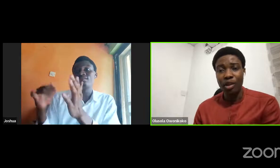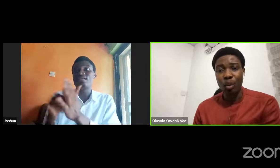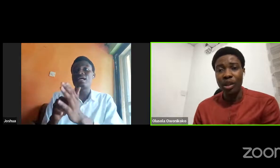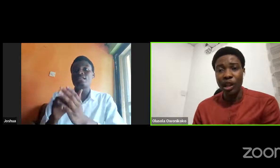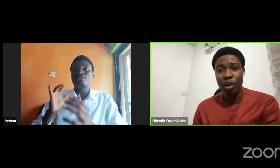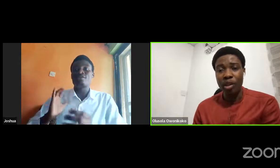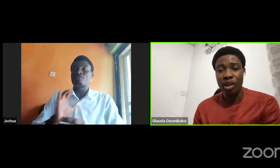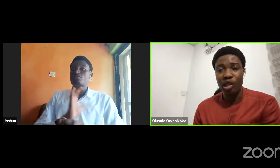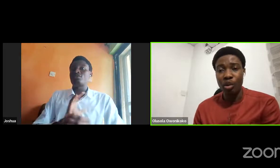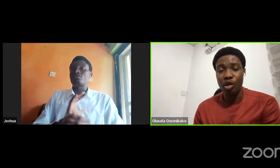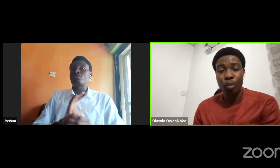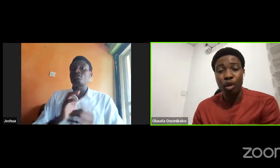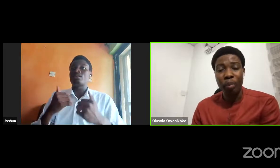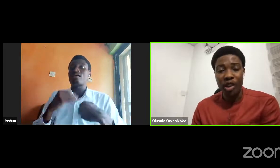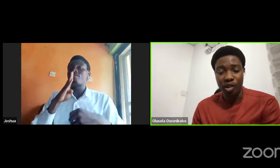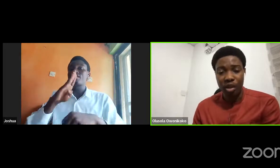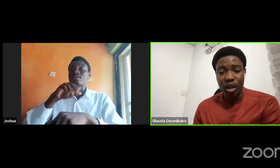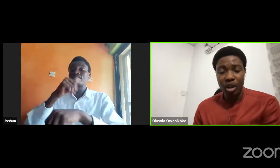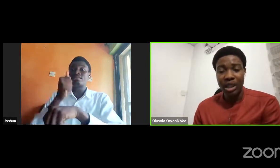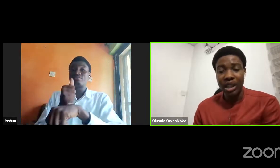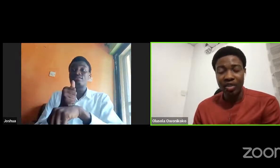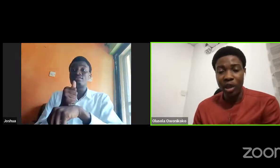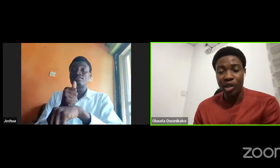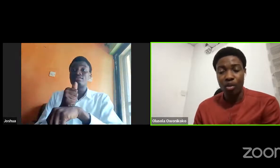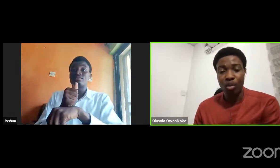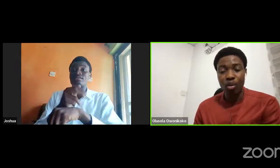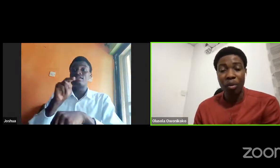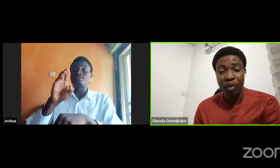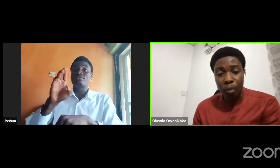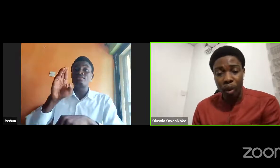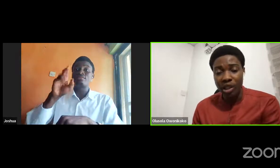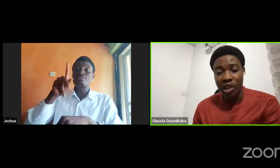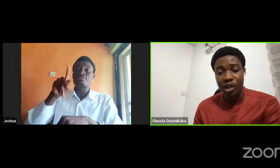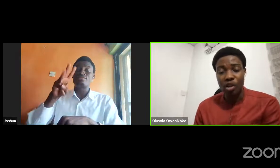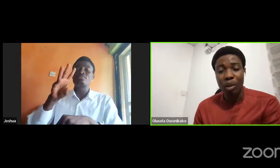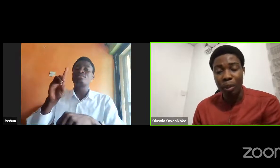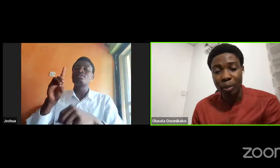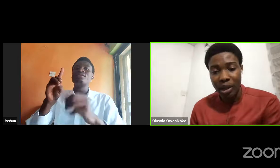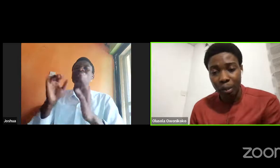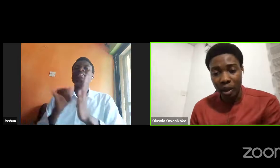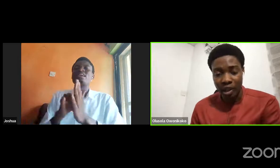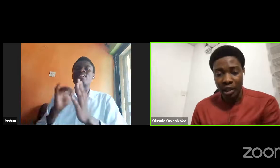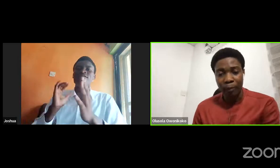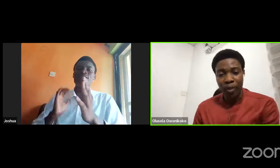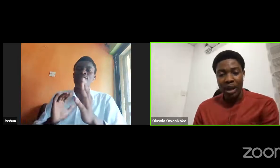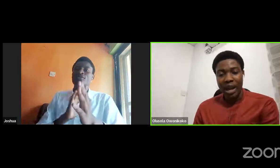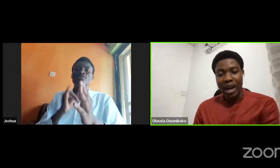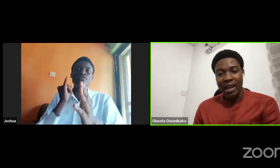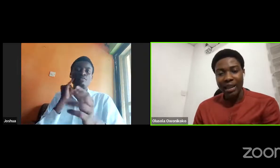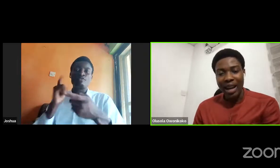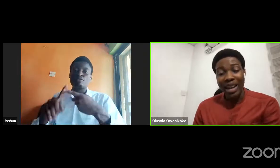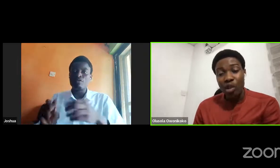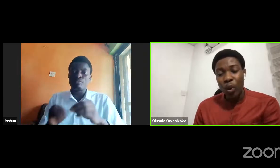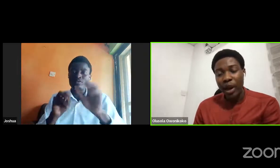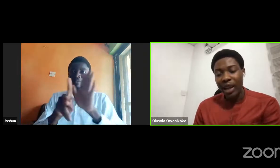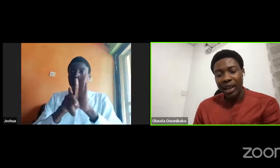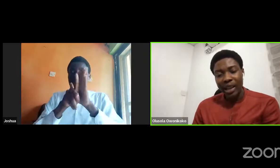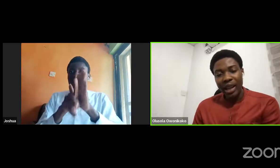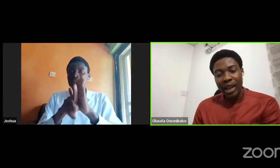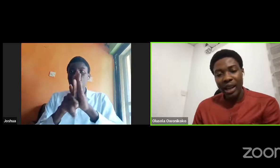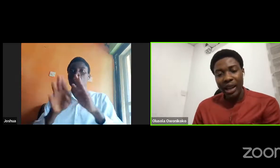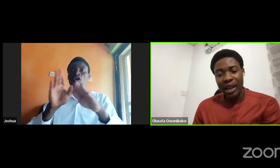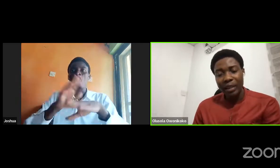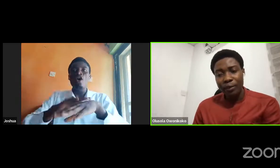in terms of what the commission is doing to put pressure on the government to review policies or to implement the policy. And that's